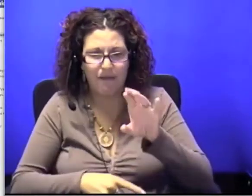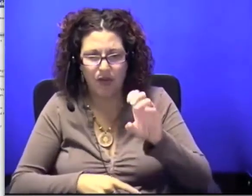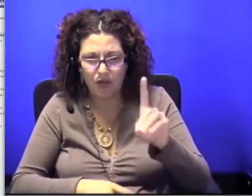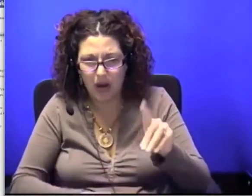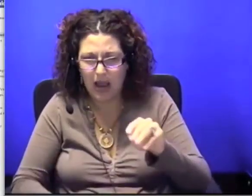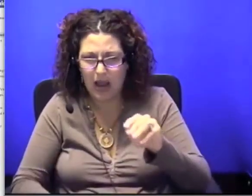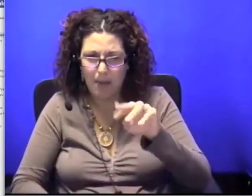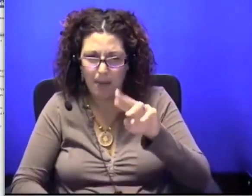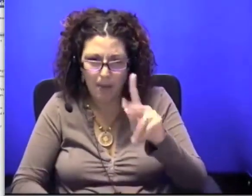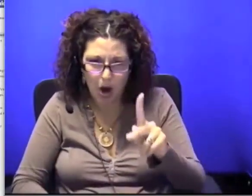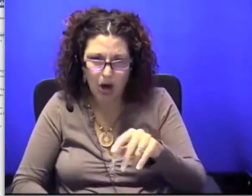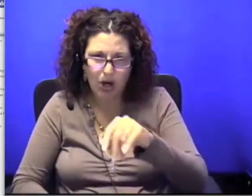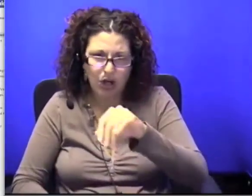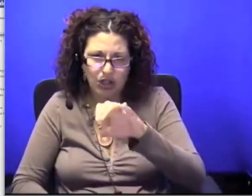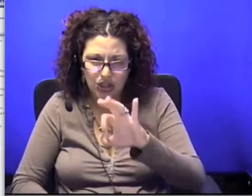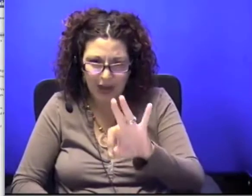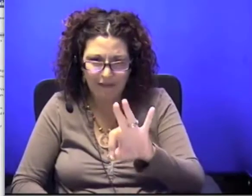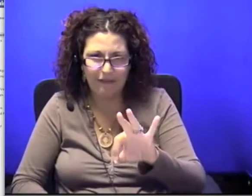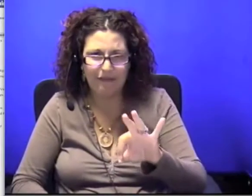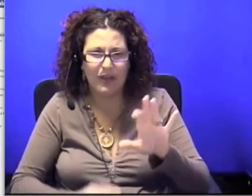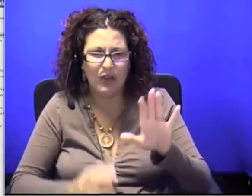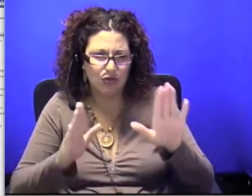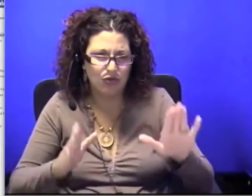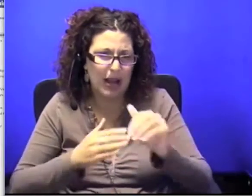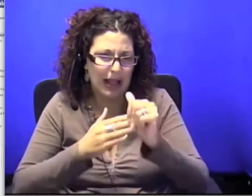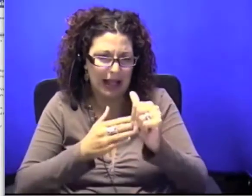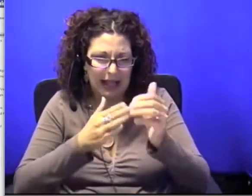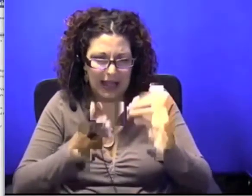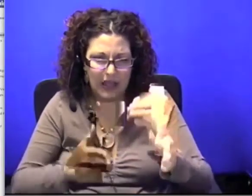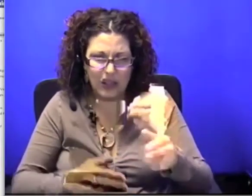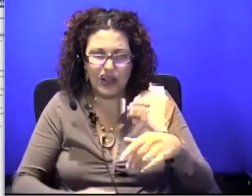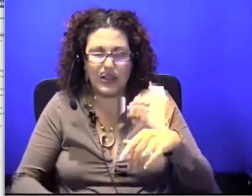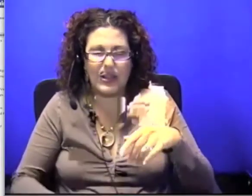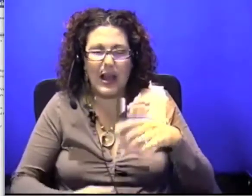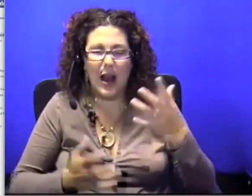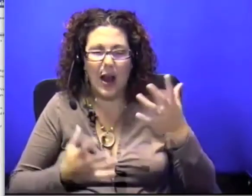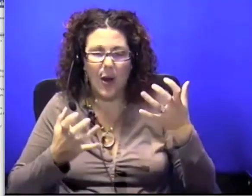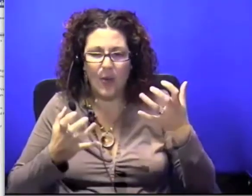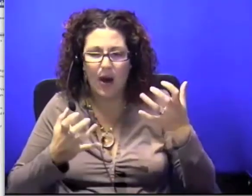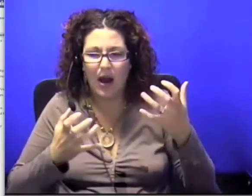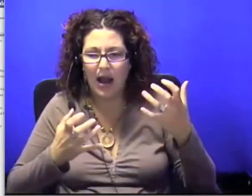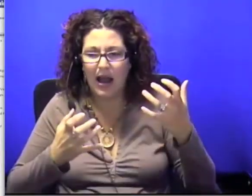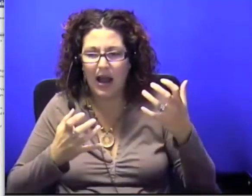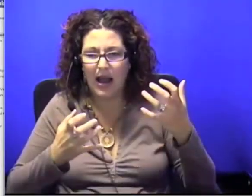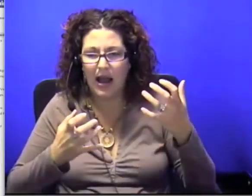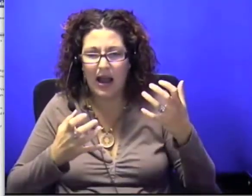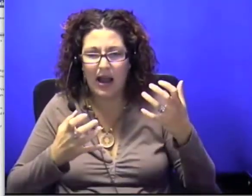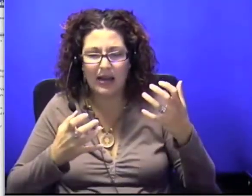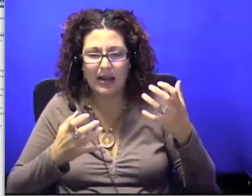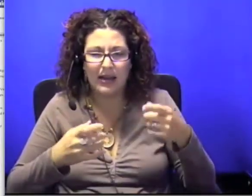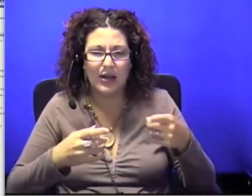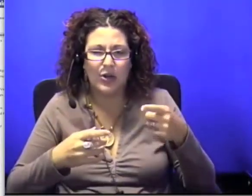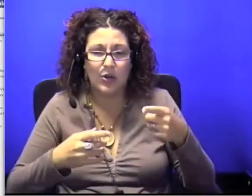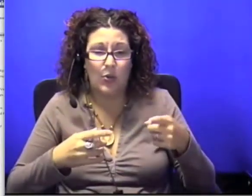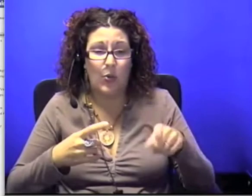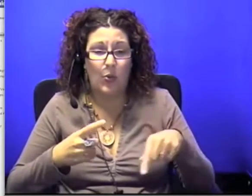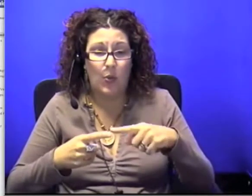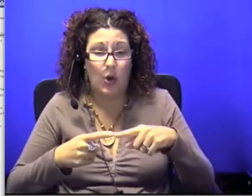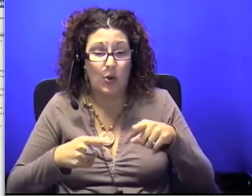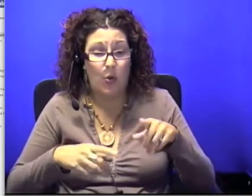who is the leader, and Mark and Jeff and all the other great leaders, Riley, in RX. I want, as you come across that